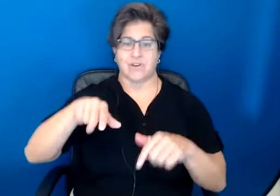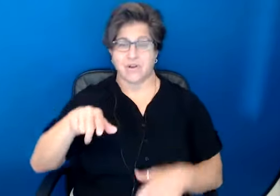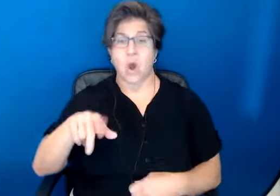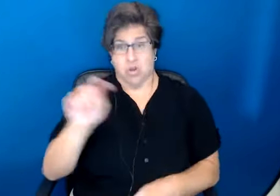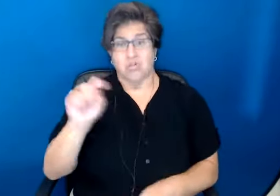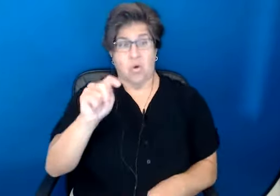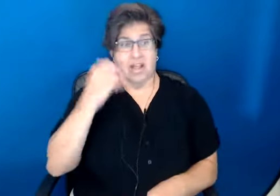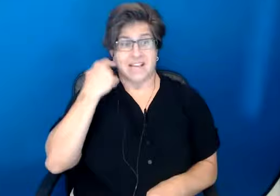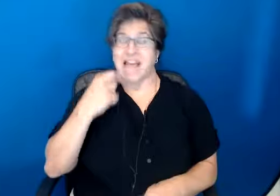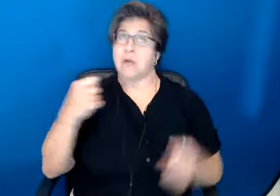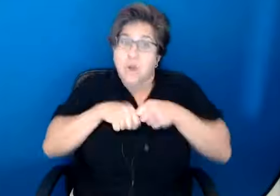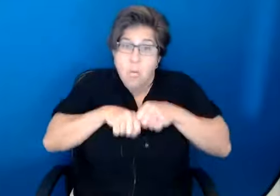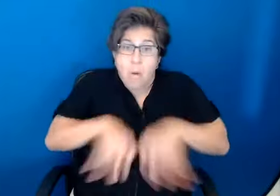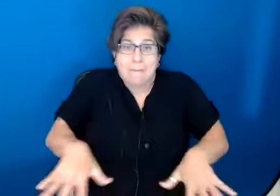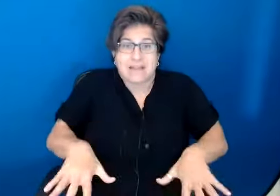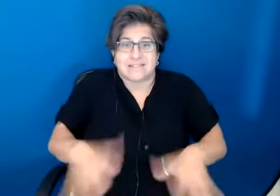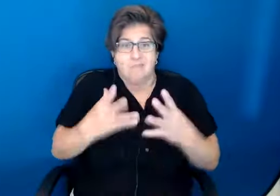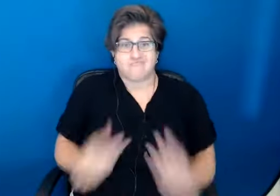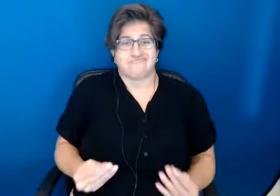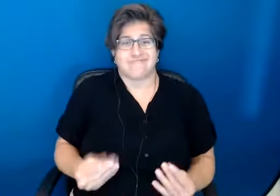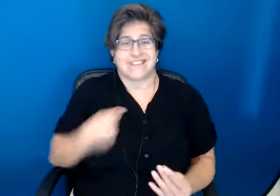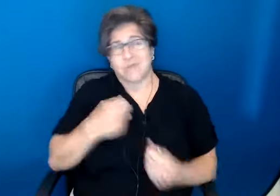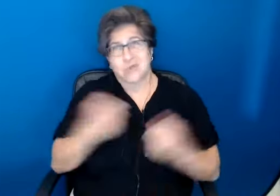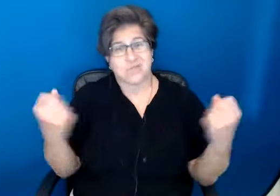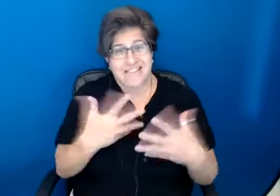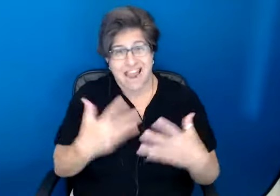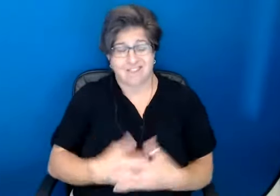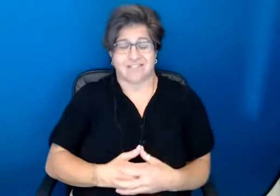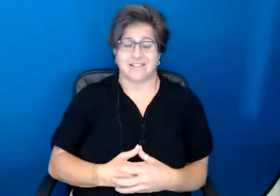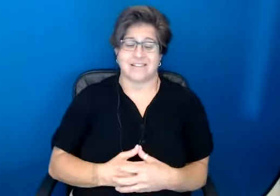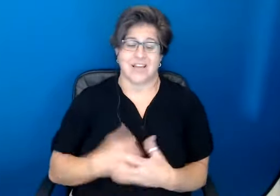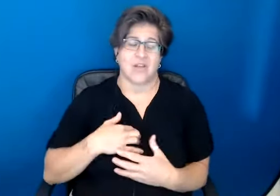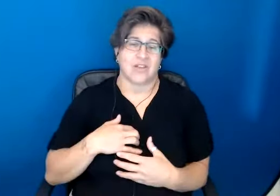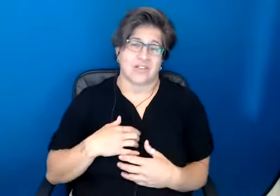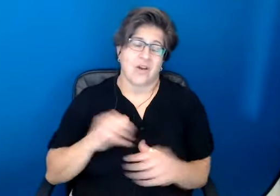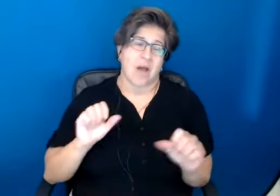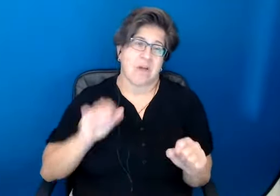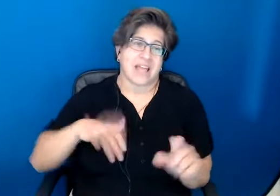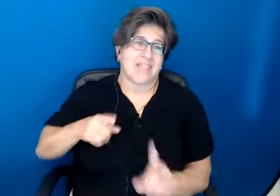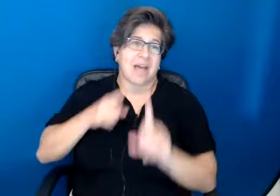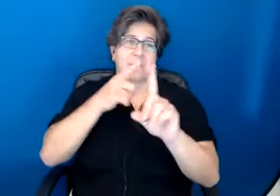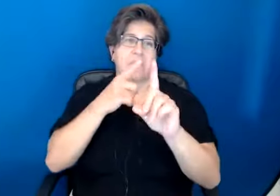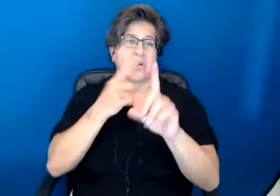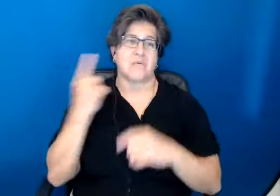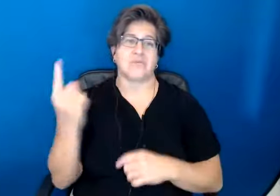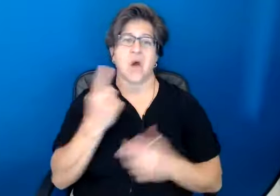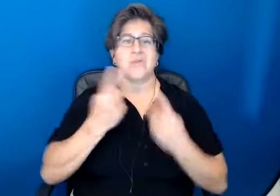well. You know, she was the director of the show and in charge of the world, and I was terrified. You